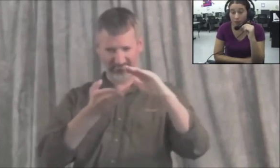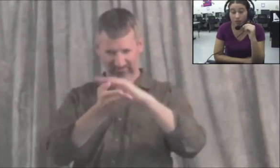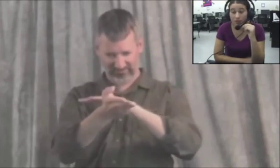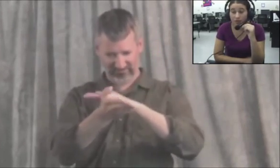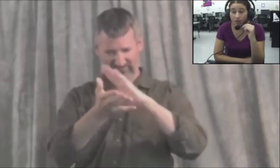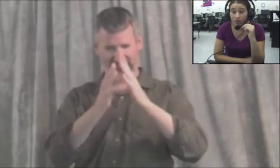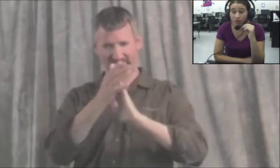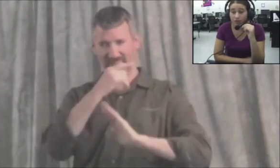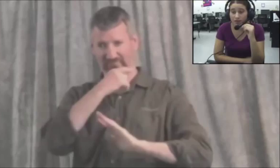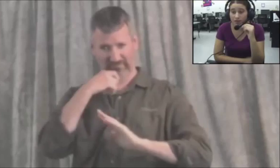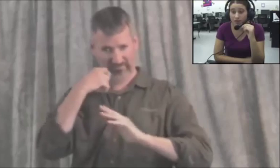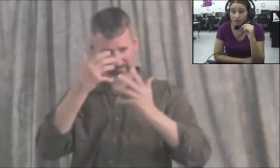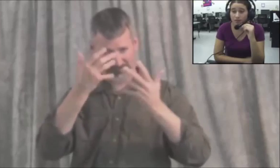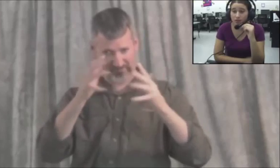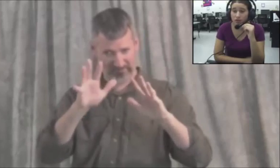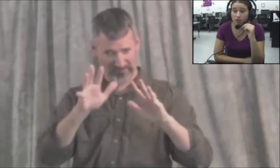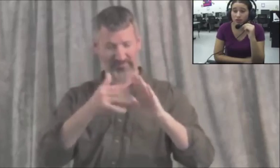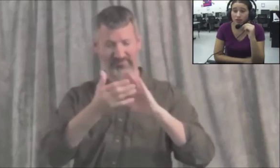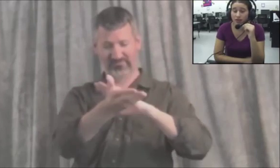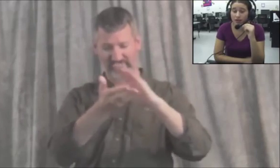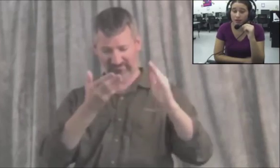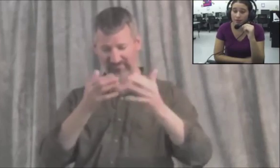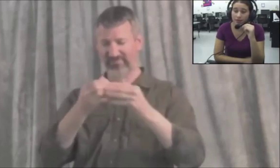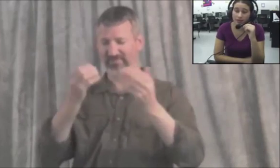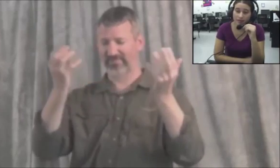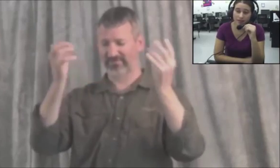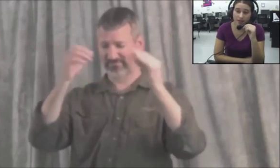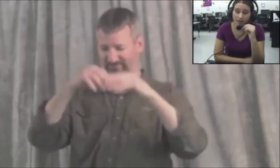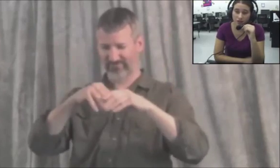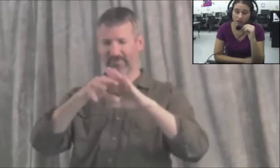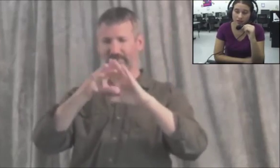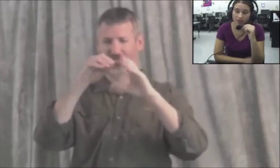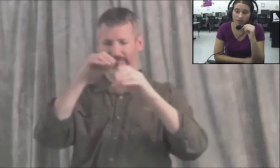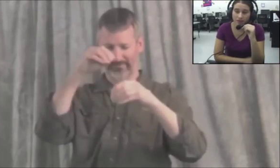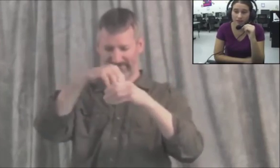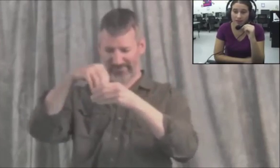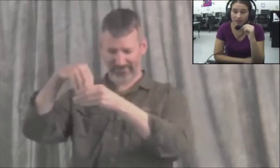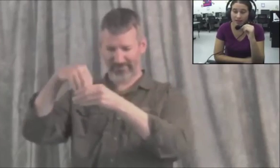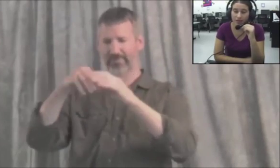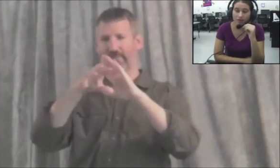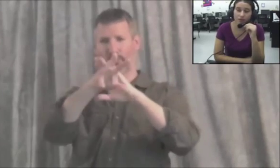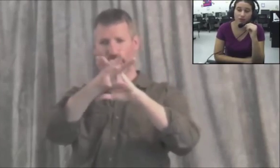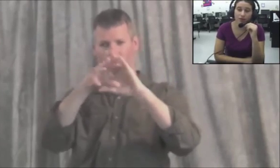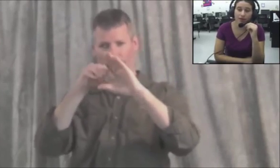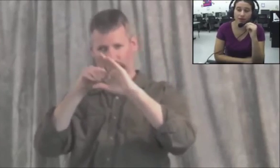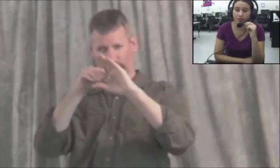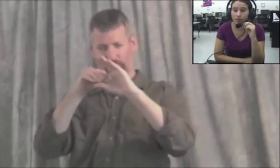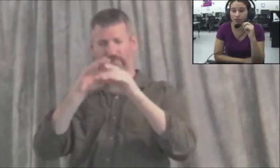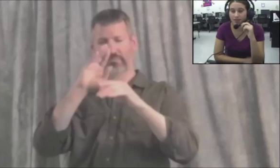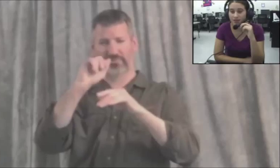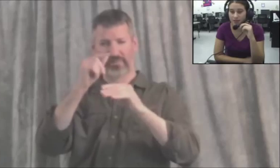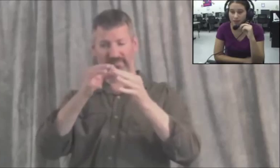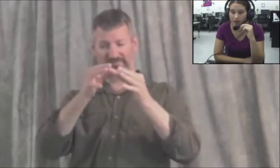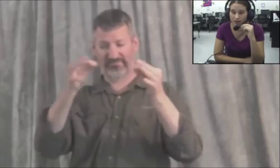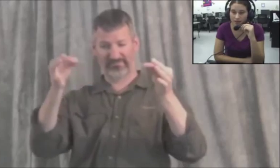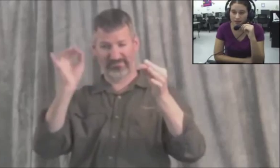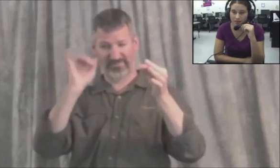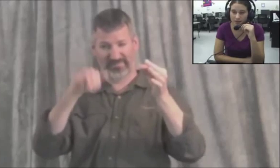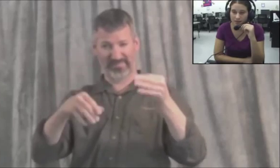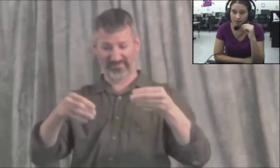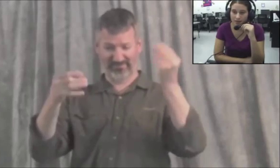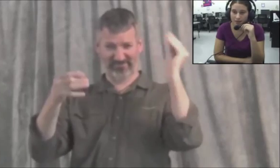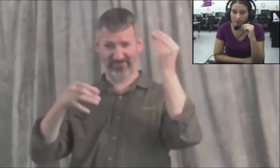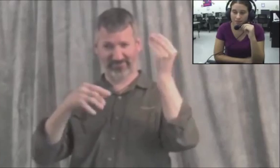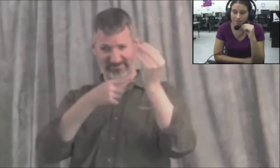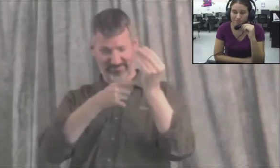We would put the food into the machine and it would become dehydrated. We would take out the food and then put it into boxes.